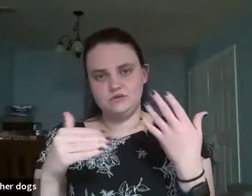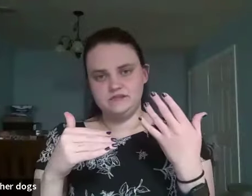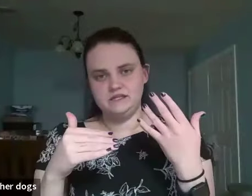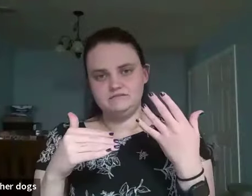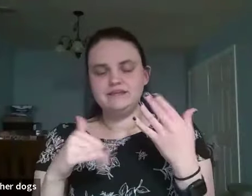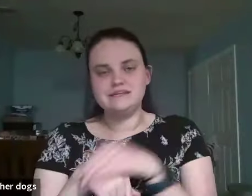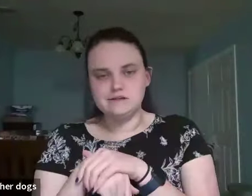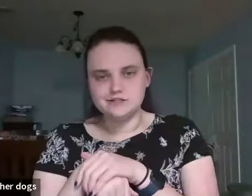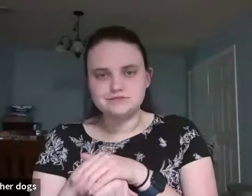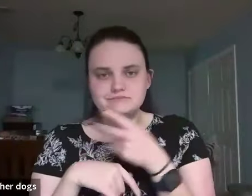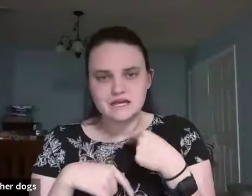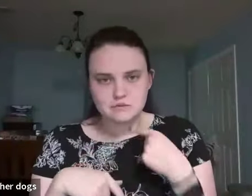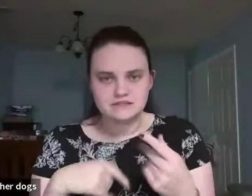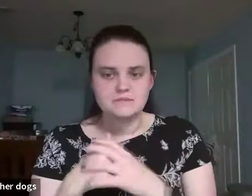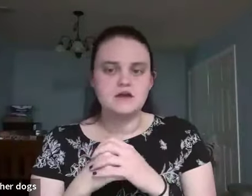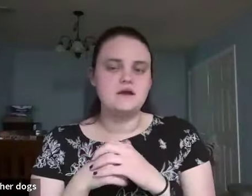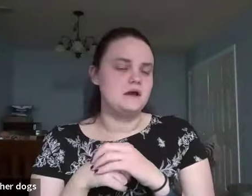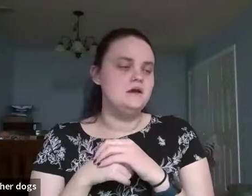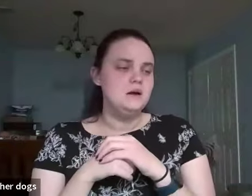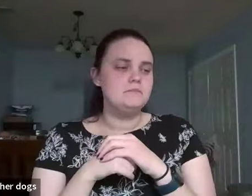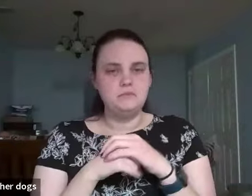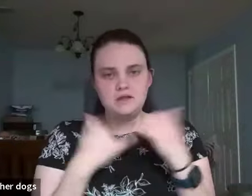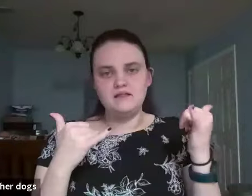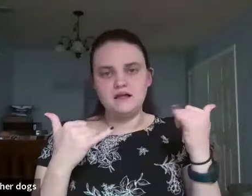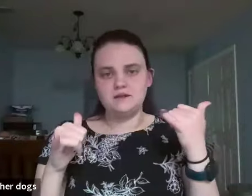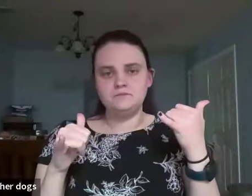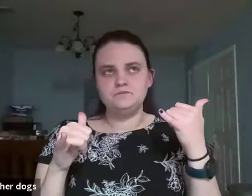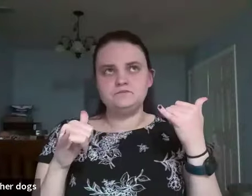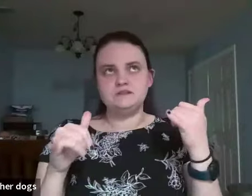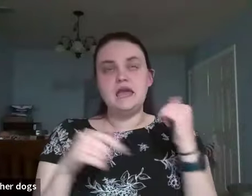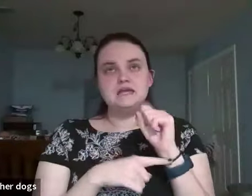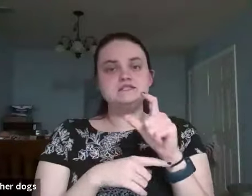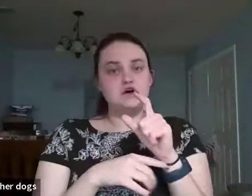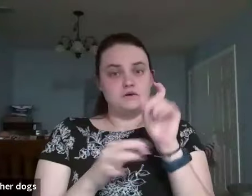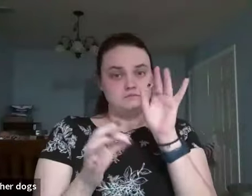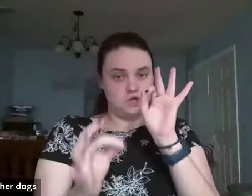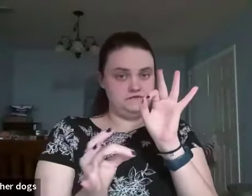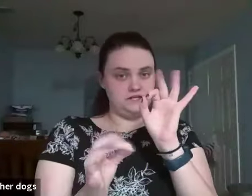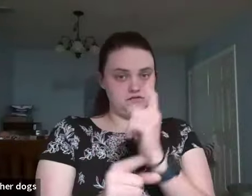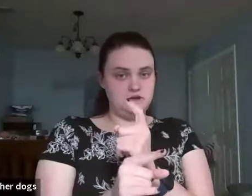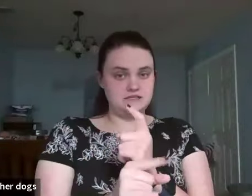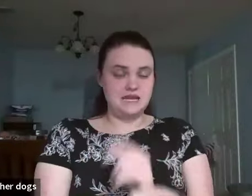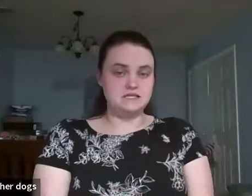more of that's English. That's why it's coming out that way. But play like the ASL, the perfect correct